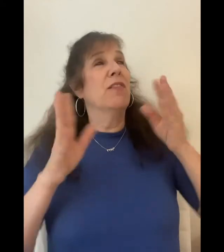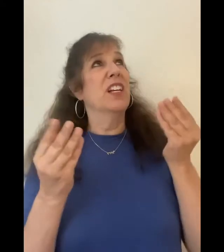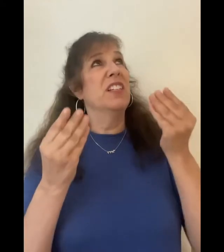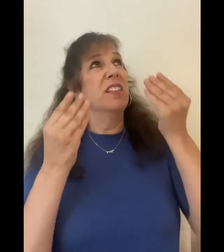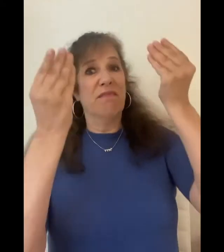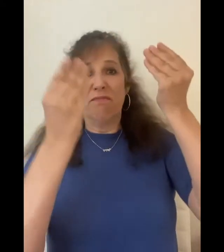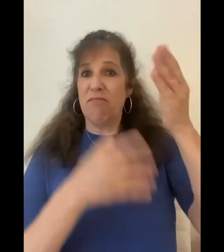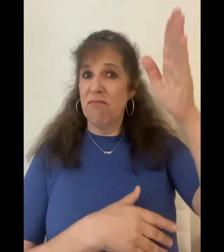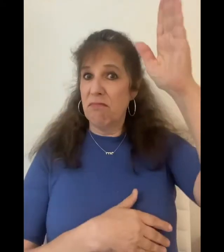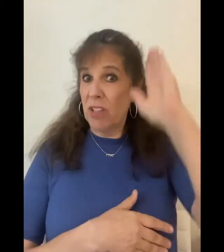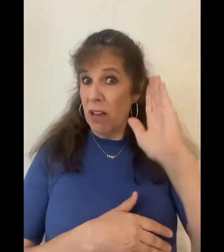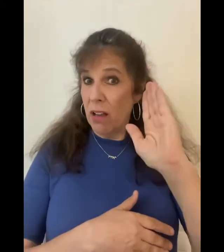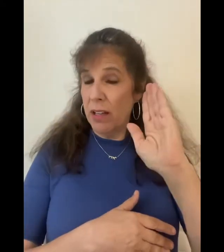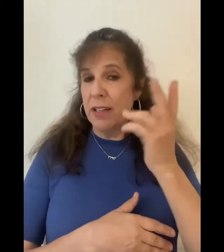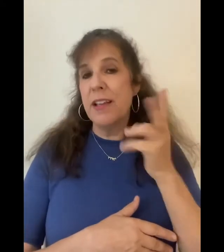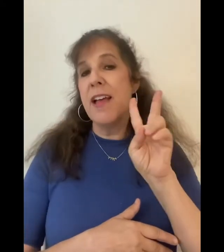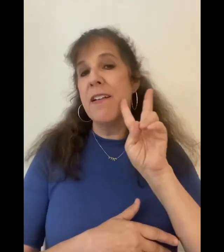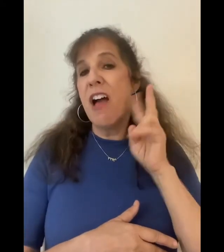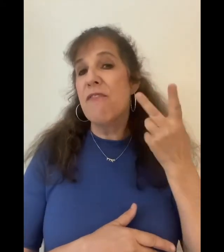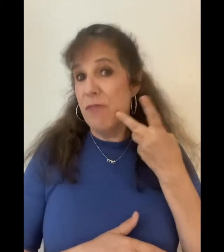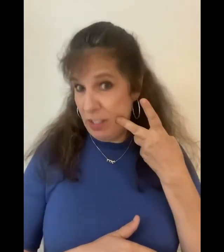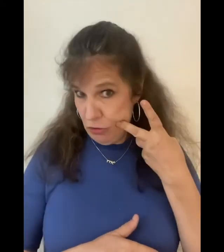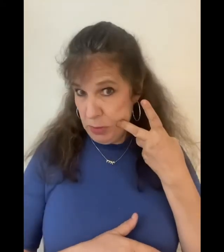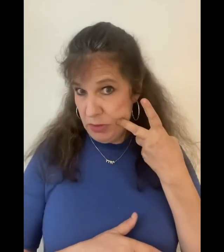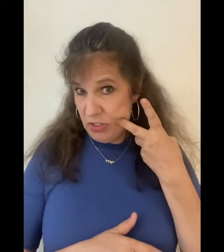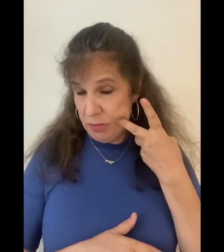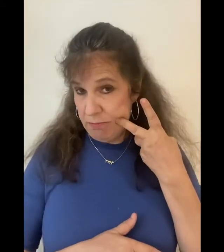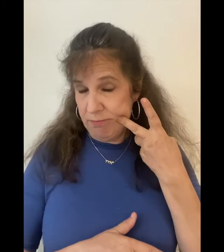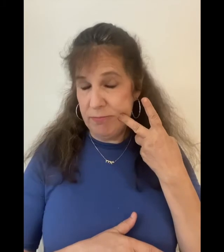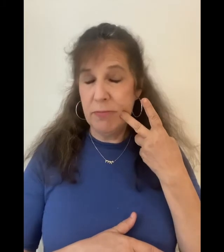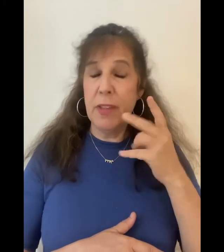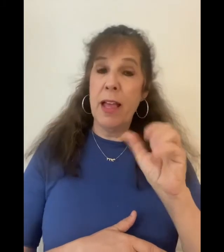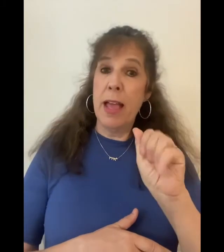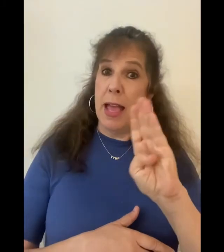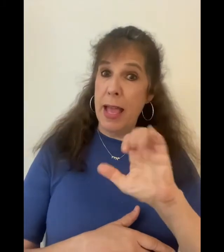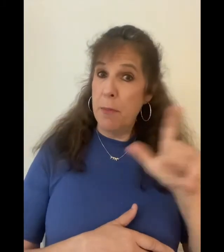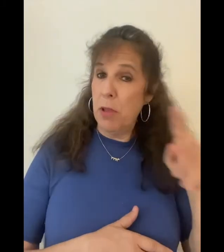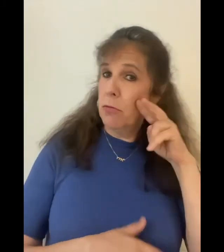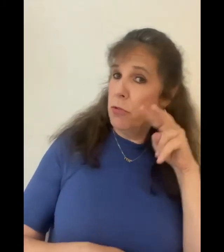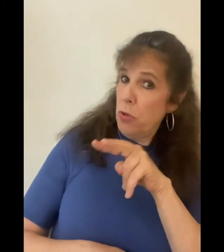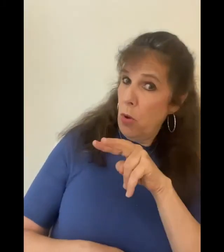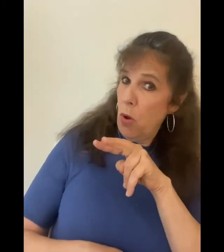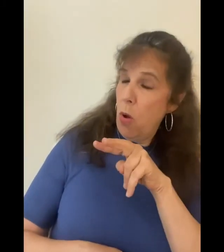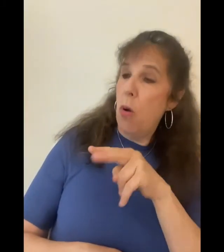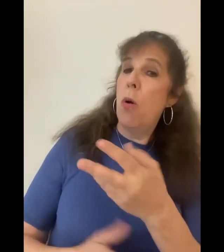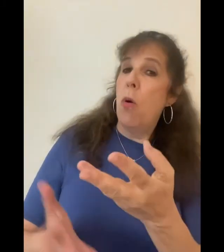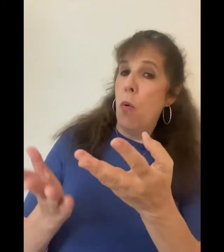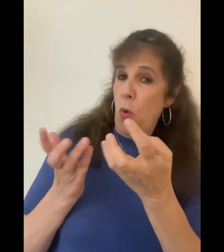to Hashem, to God. Abel saw and also wanted to do the same thing, so he kind of copied his brother,